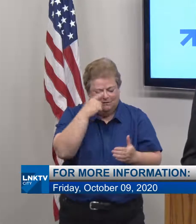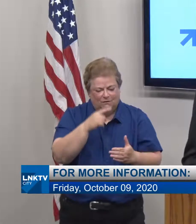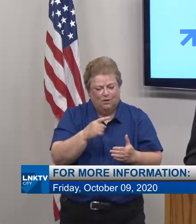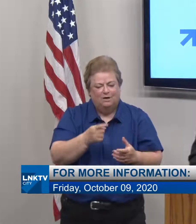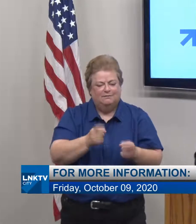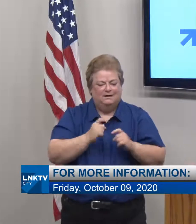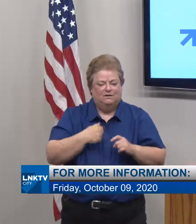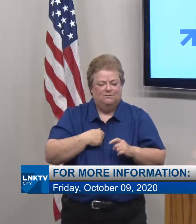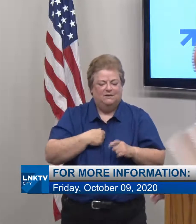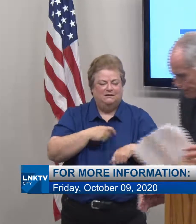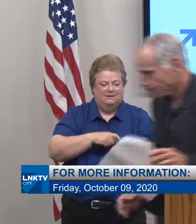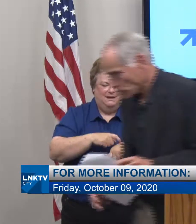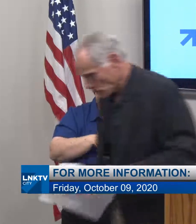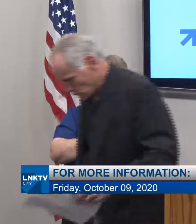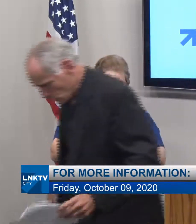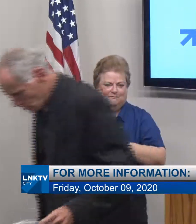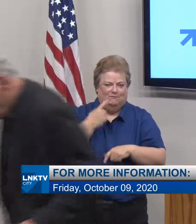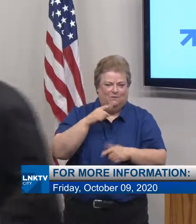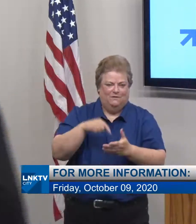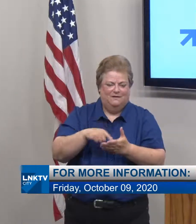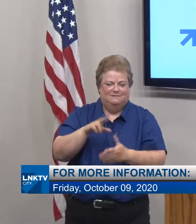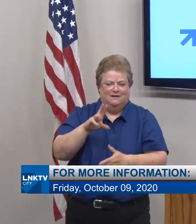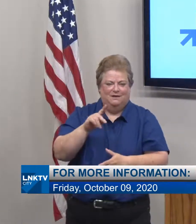me to give an update.